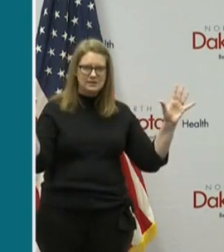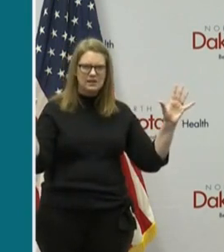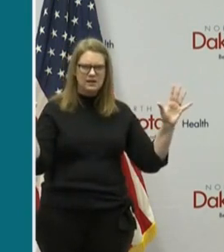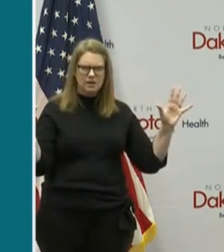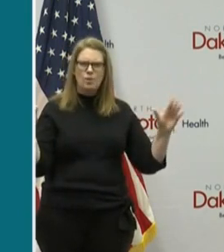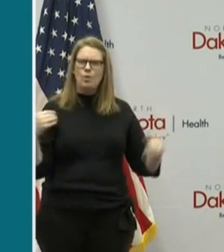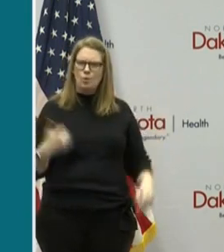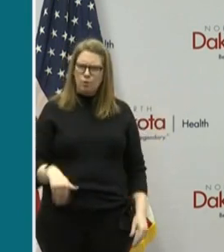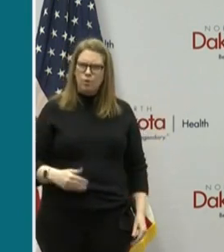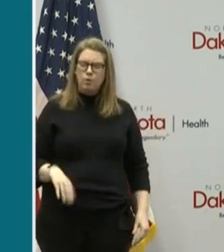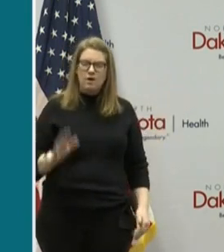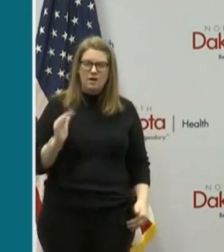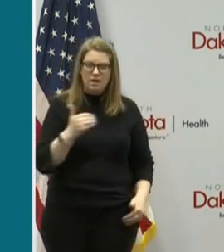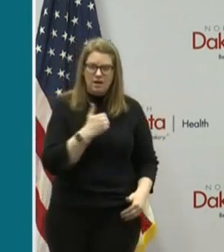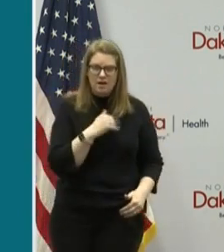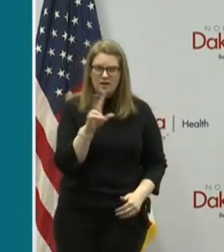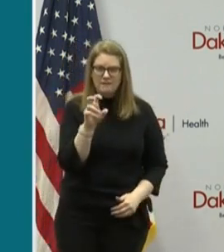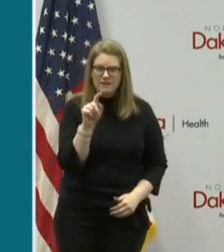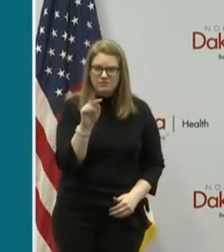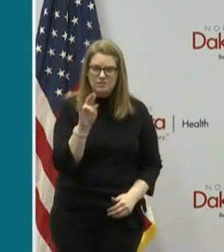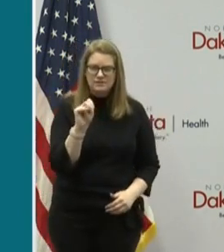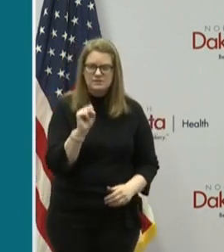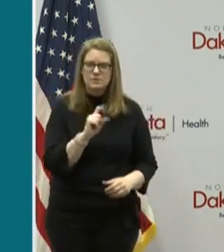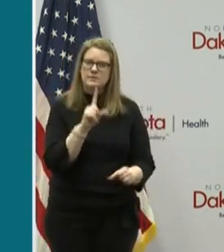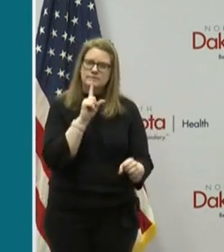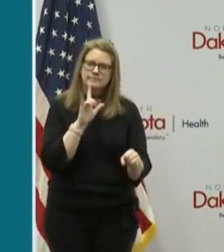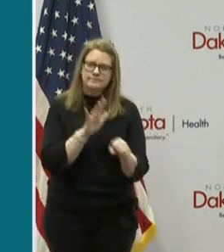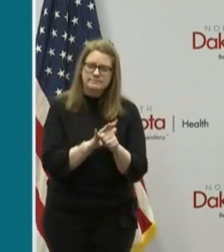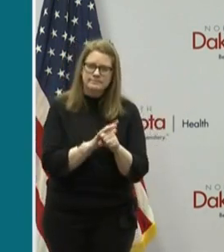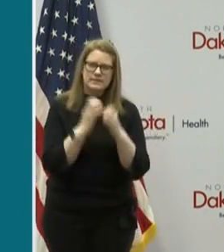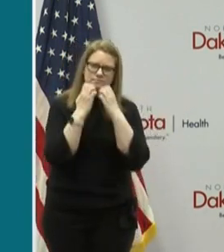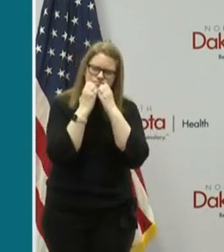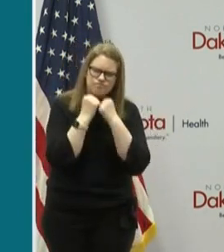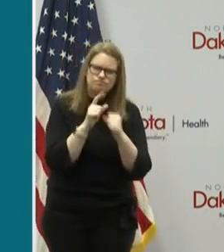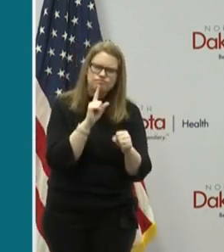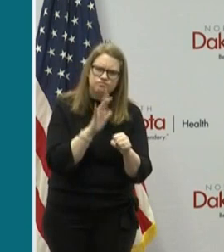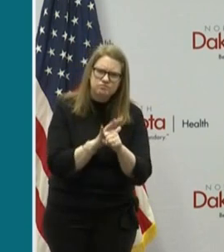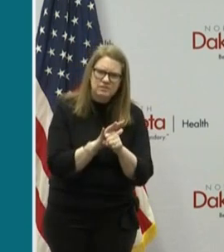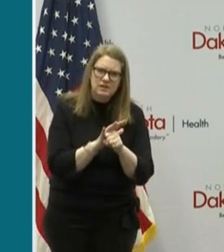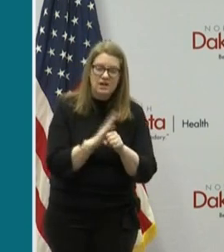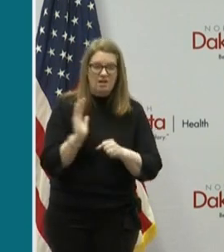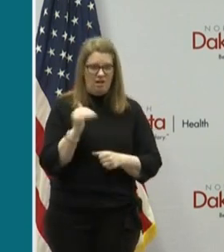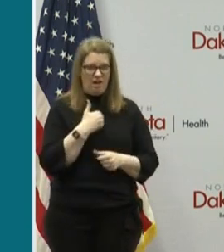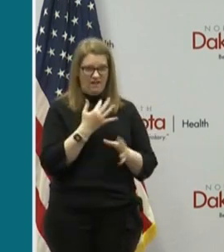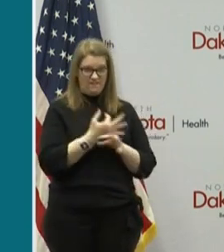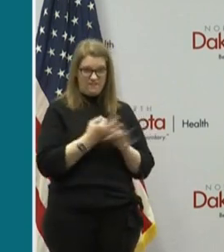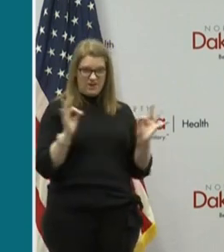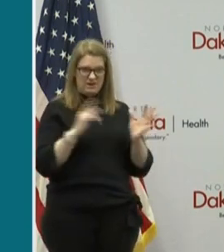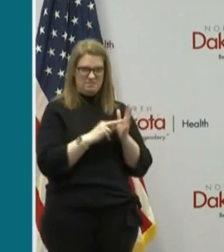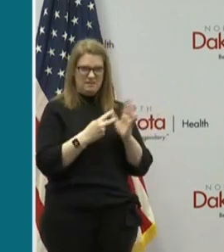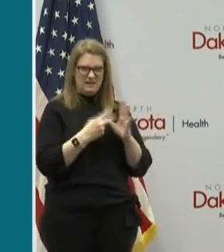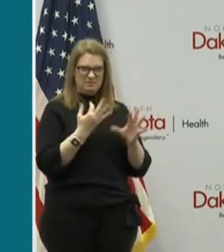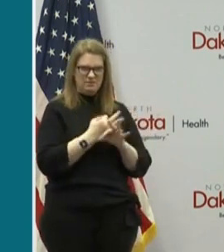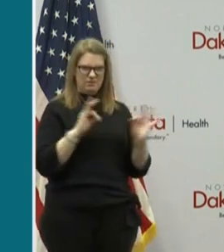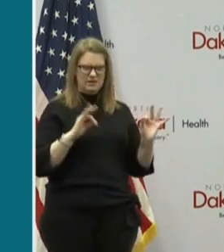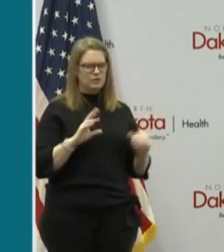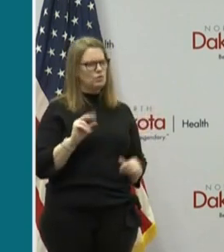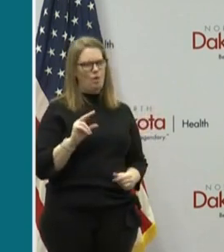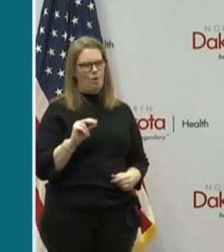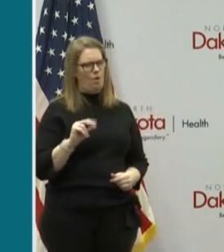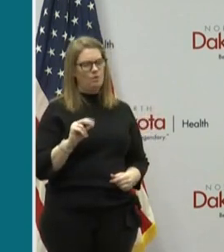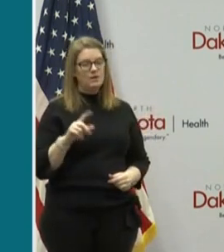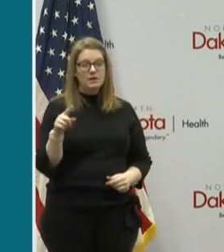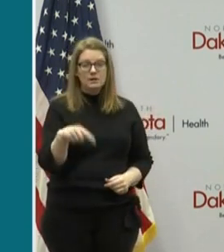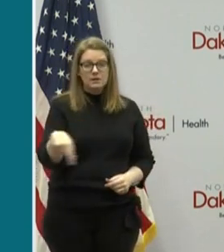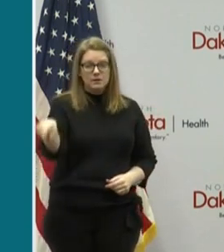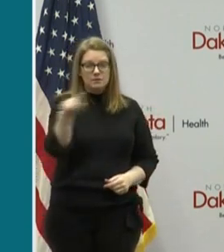commitment to our veterans, and we all understand that freedom isn't free. and that the sacrifices that these individuals have